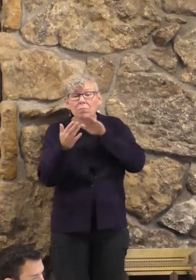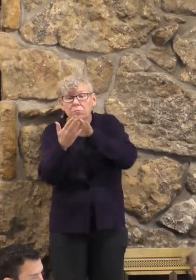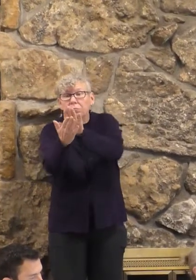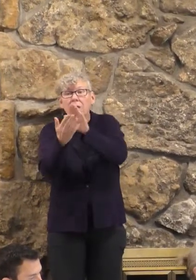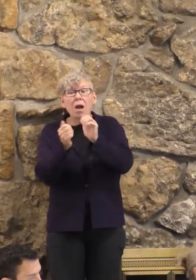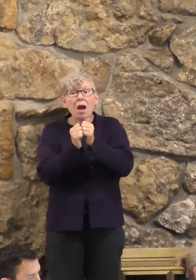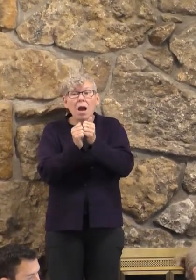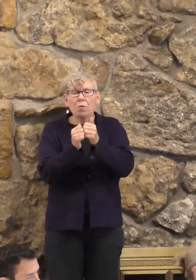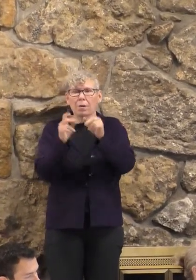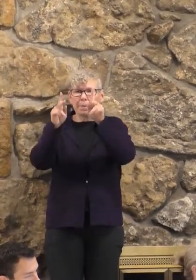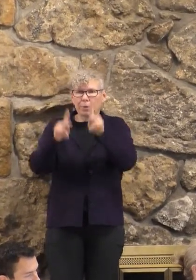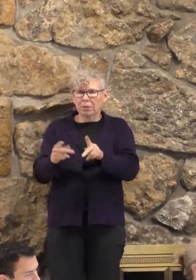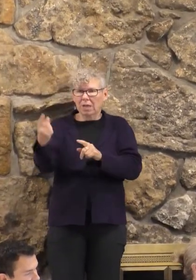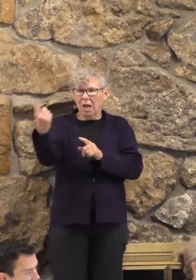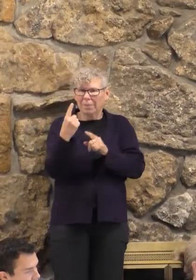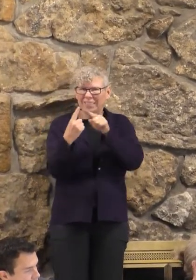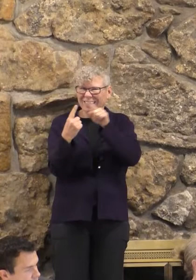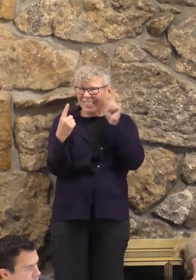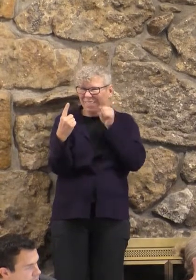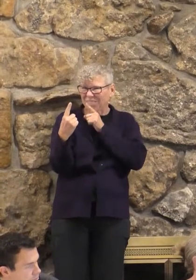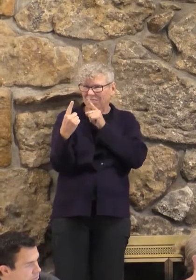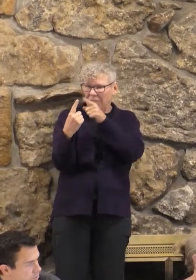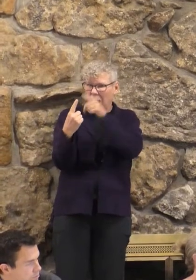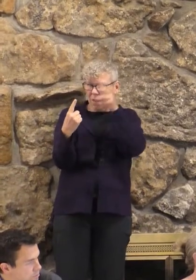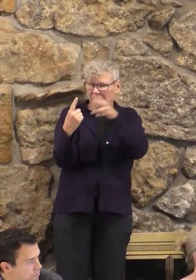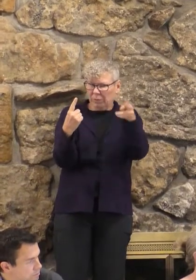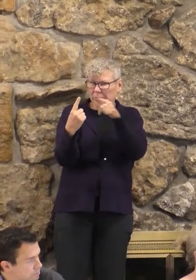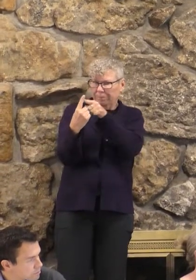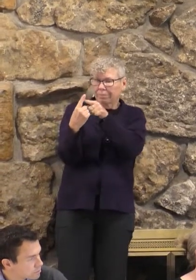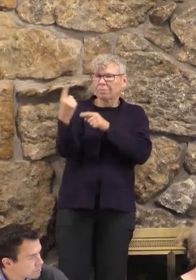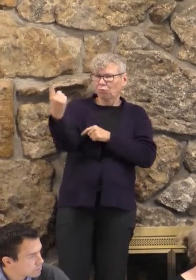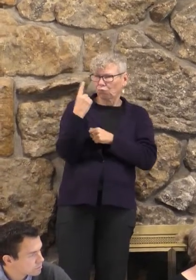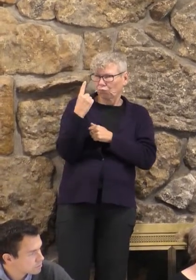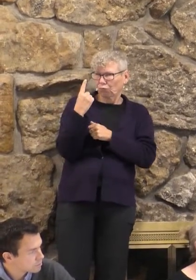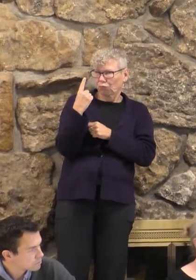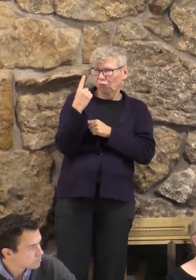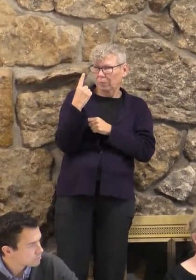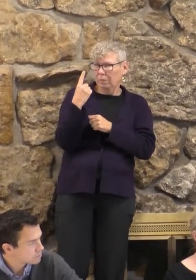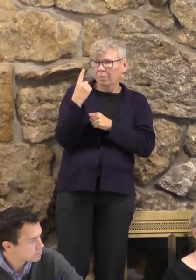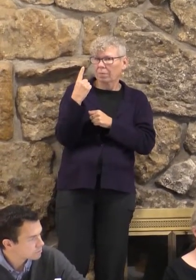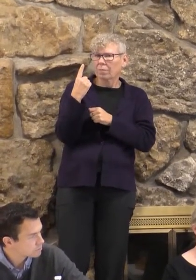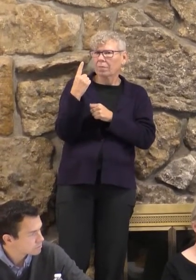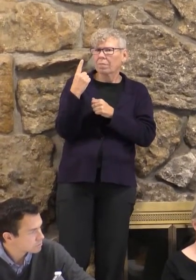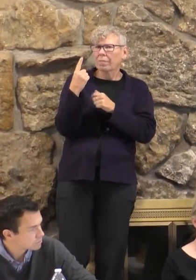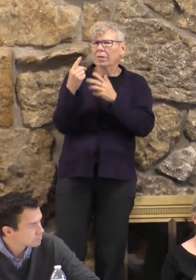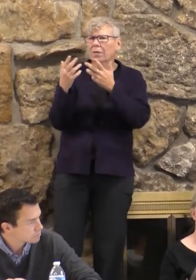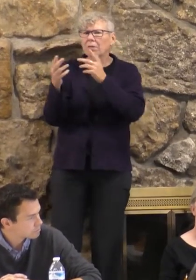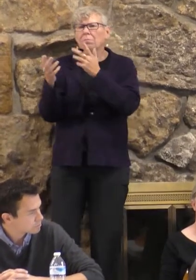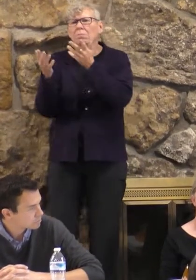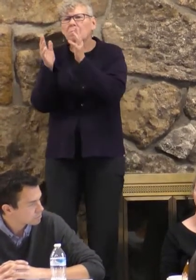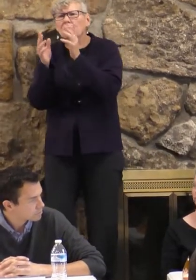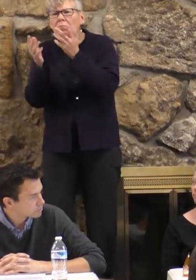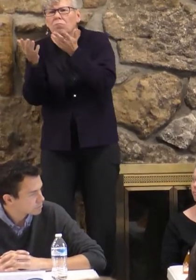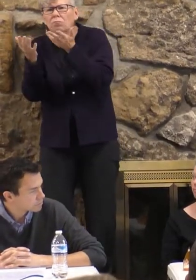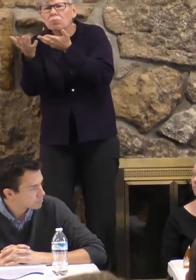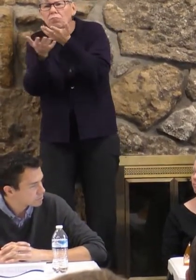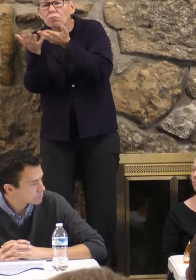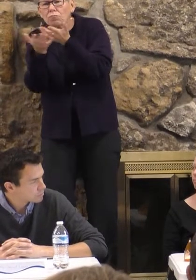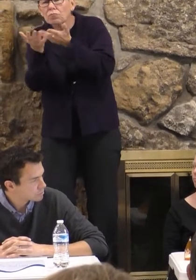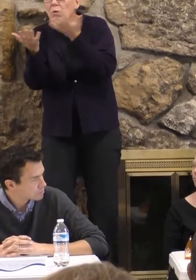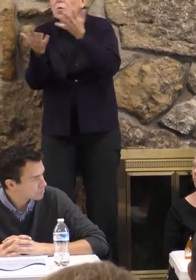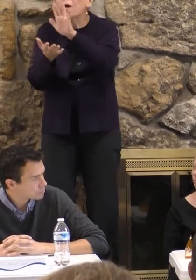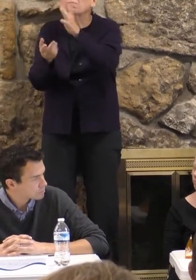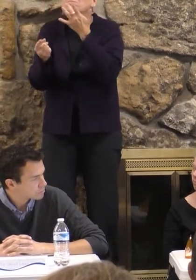medical establishment seeking services, talk to the person. Find out what the person prefers as their choice of